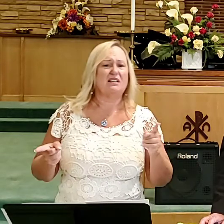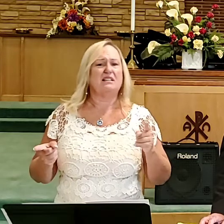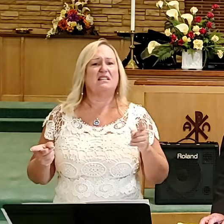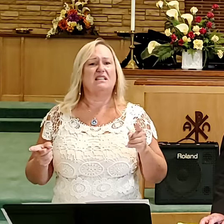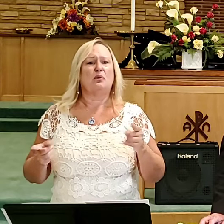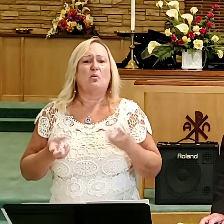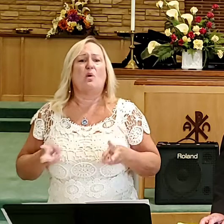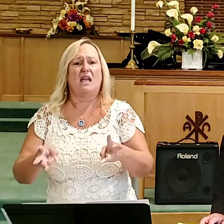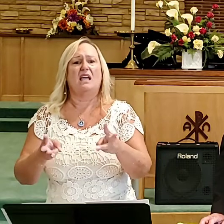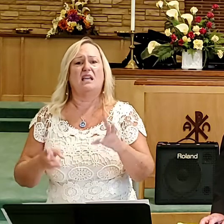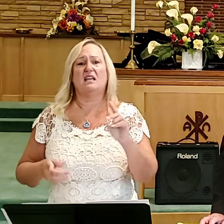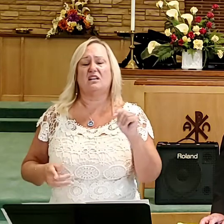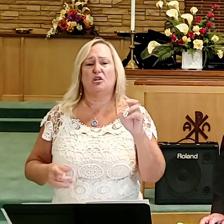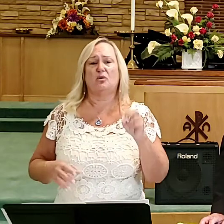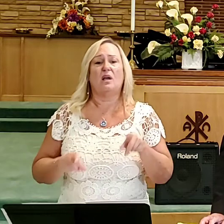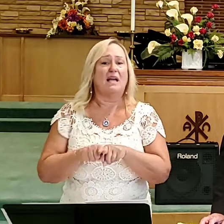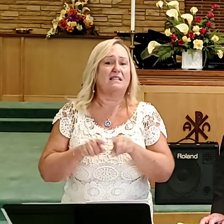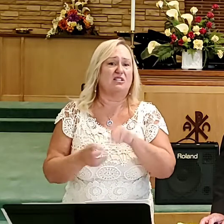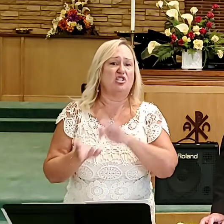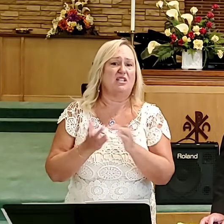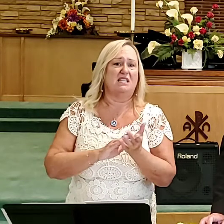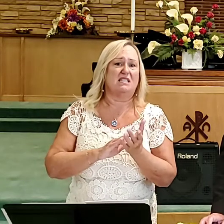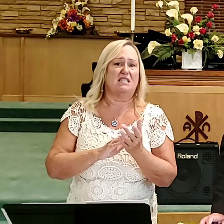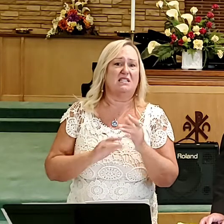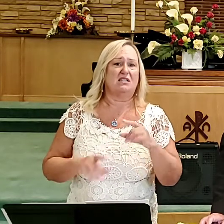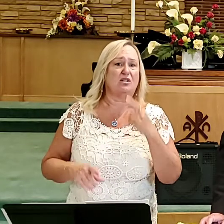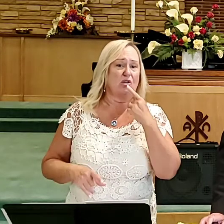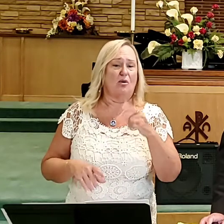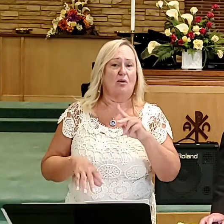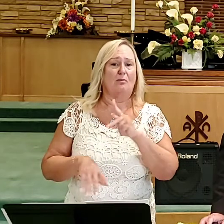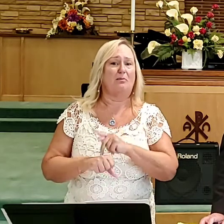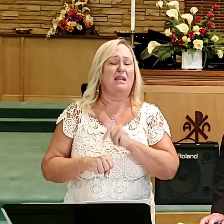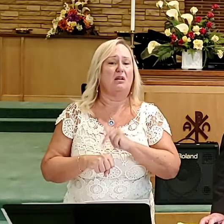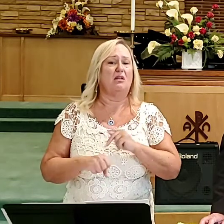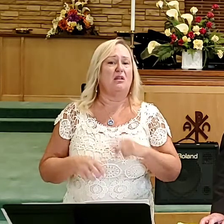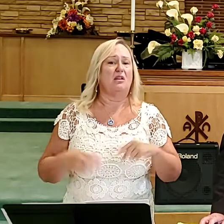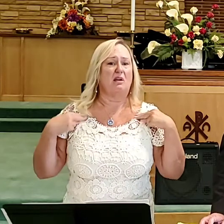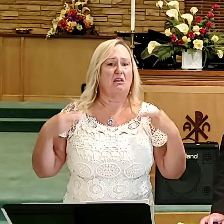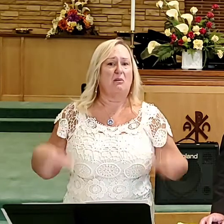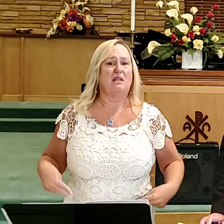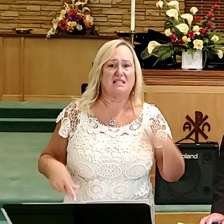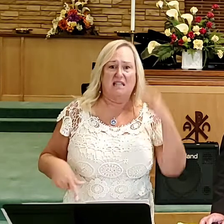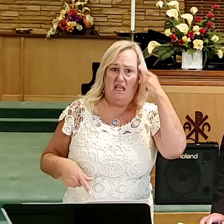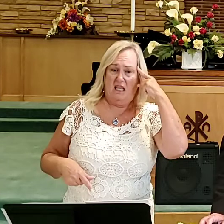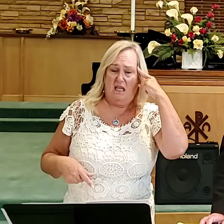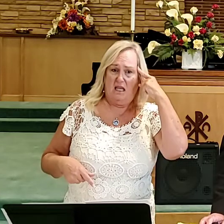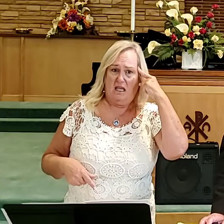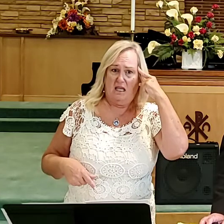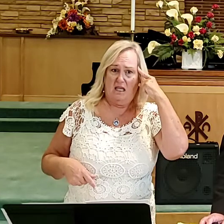to, as Jesus rebuked Peter, the way humans so often think?